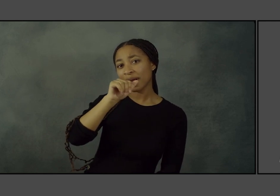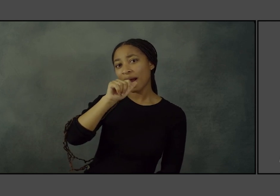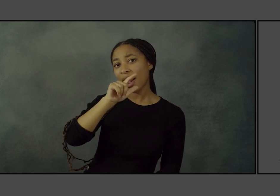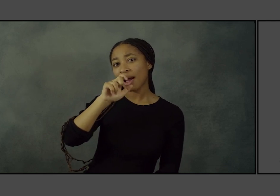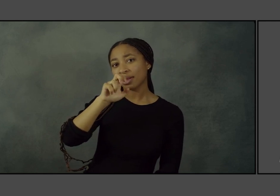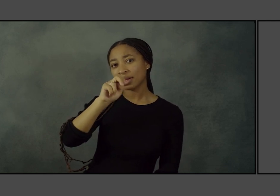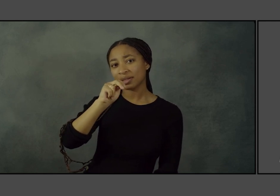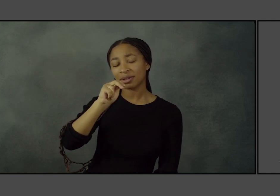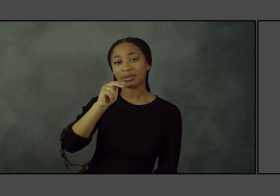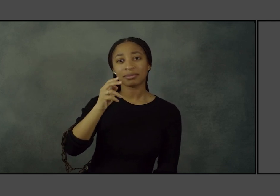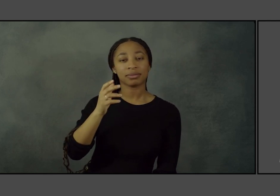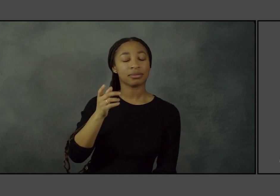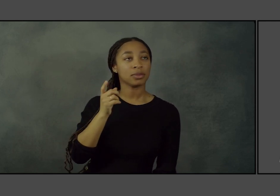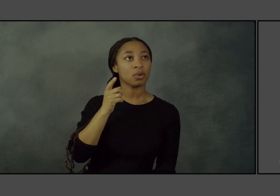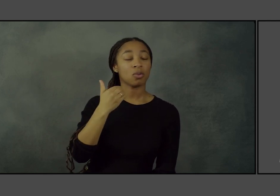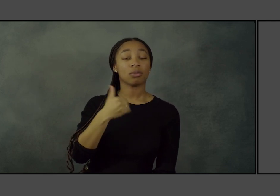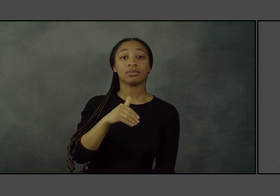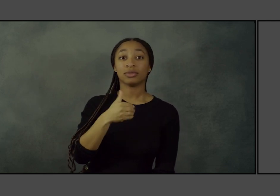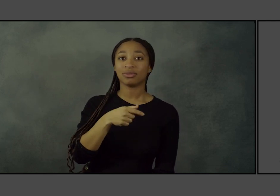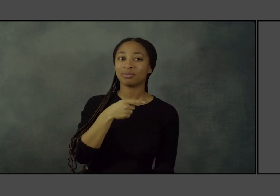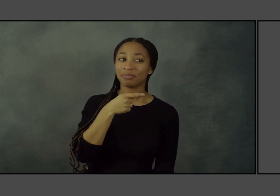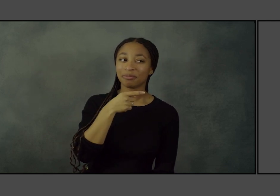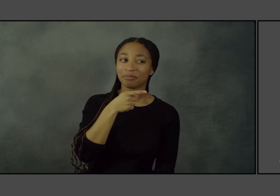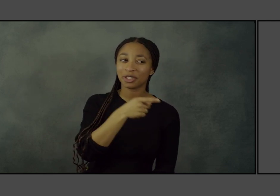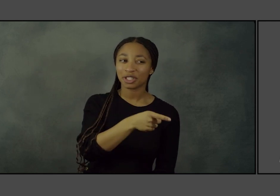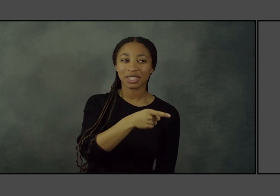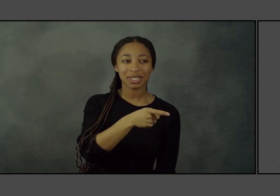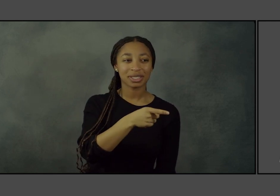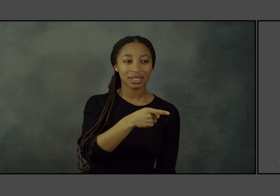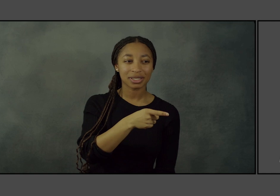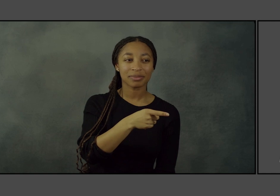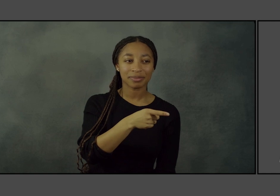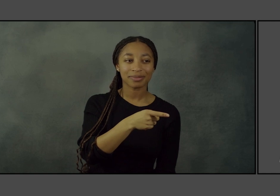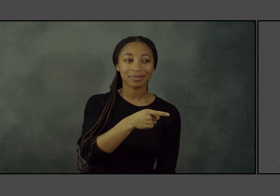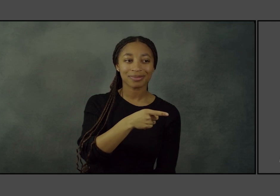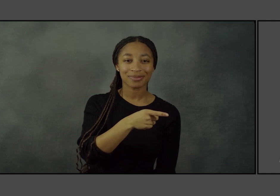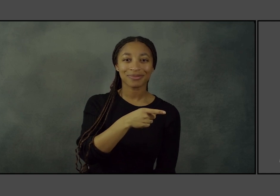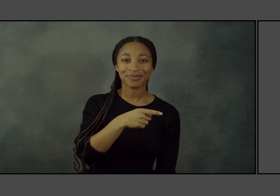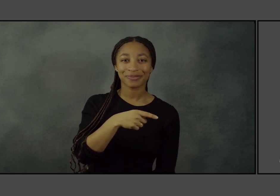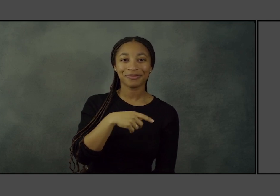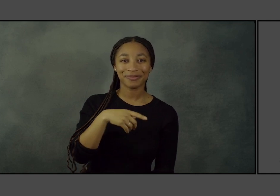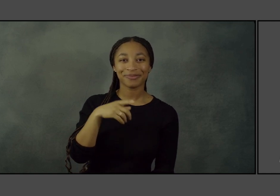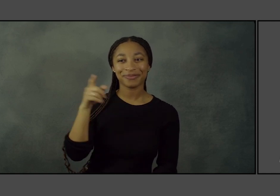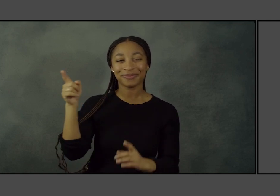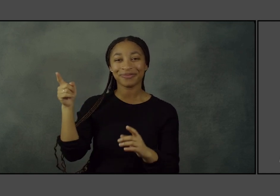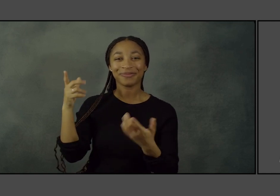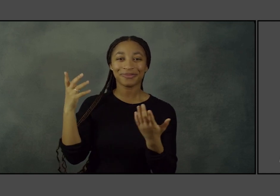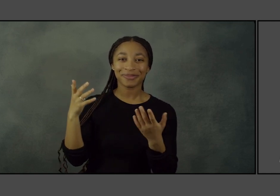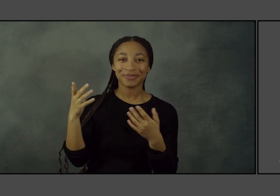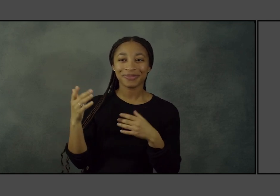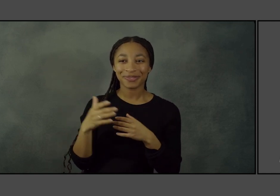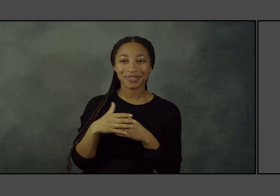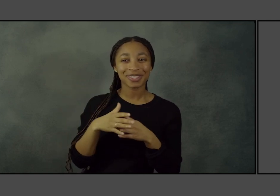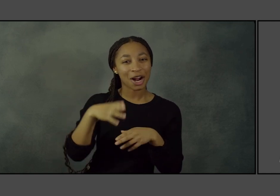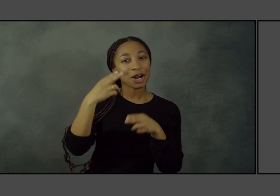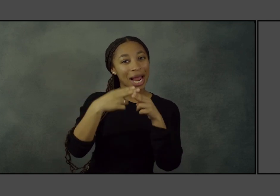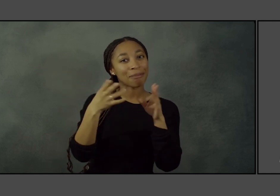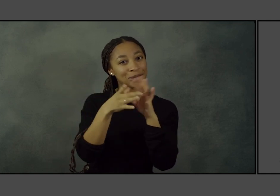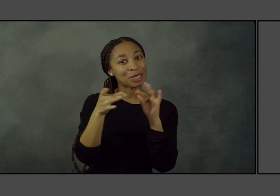She's making her way into this conversation, so would just love for you to say a few